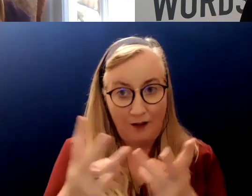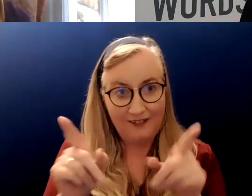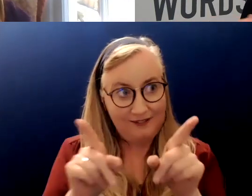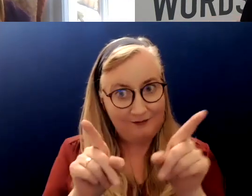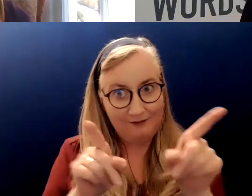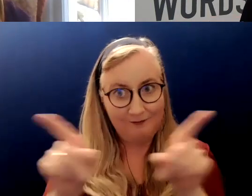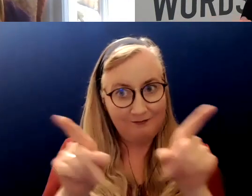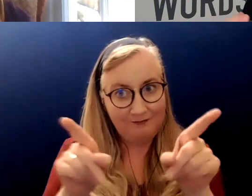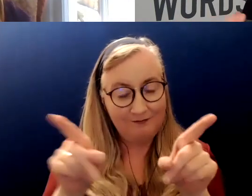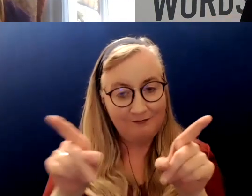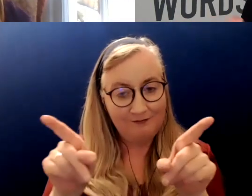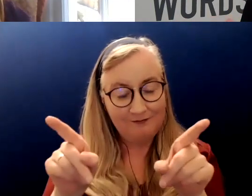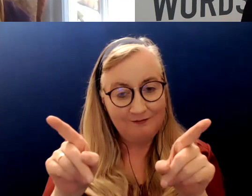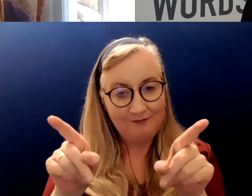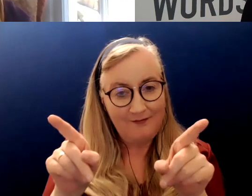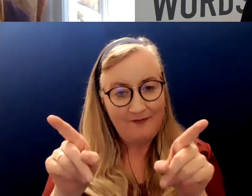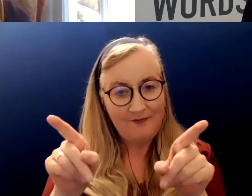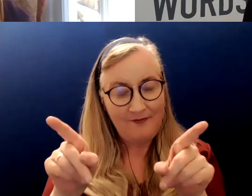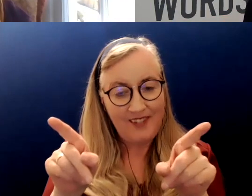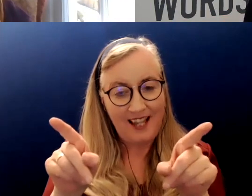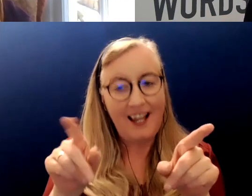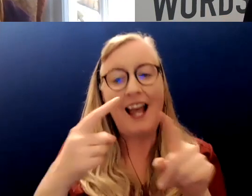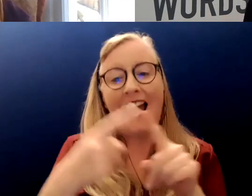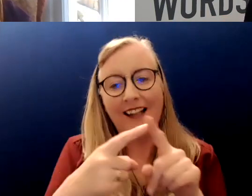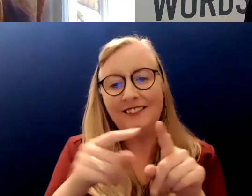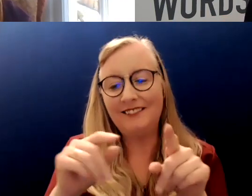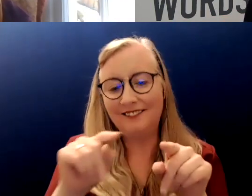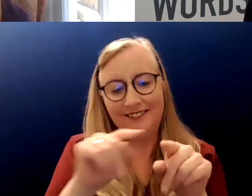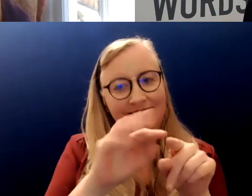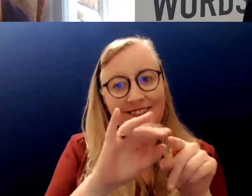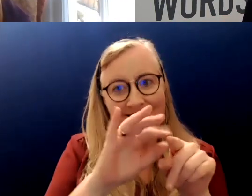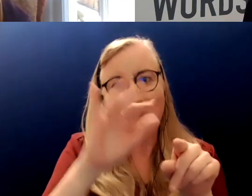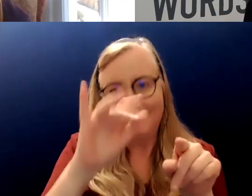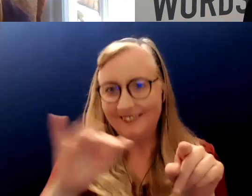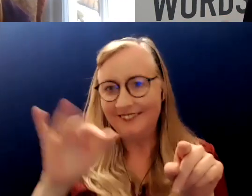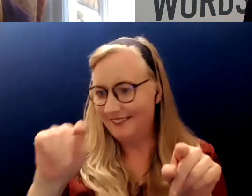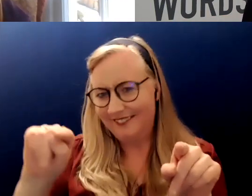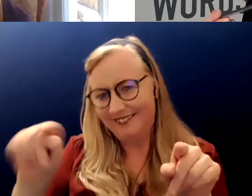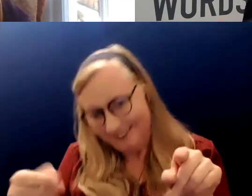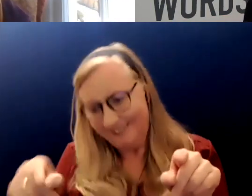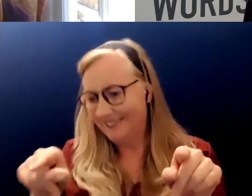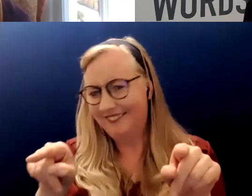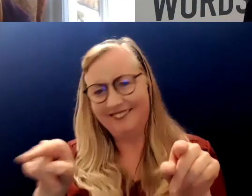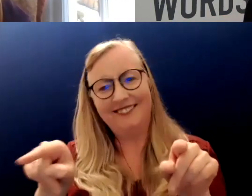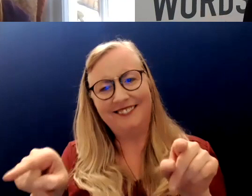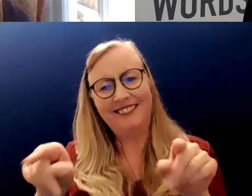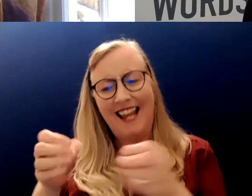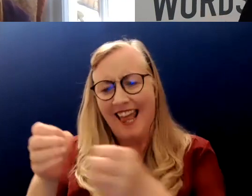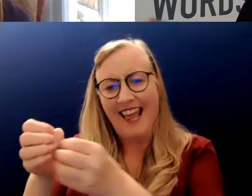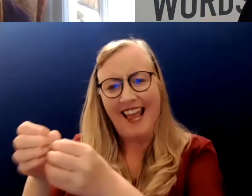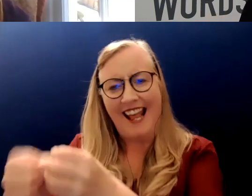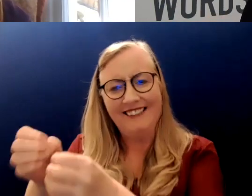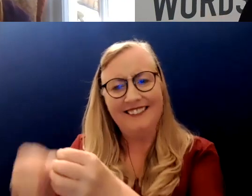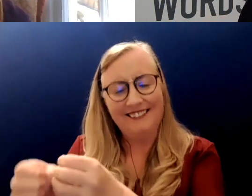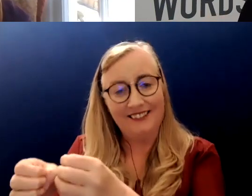being the ending, if you like. Mhm. It's also an ending, which is also